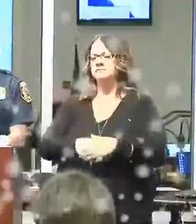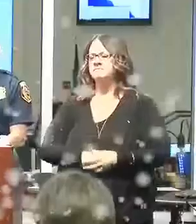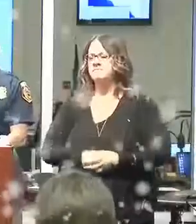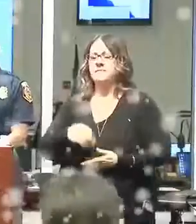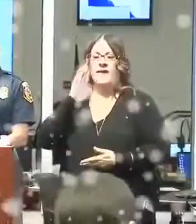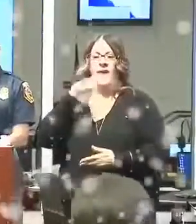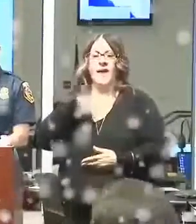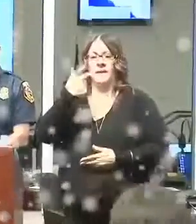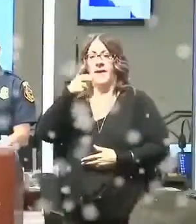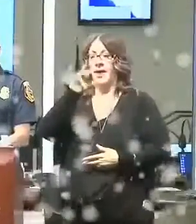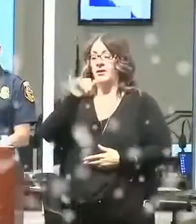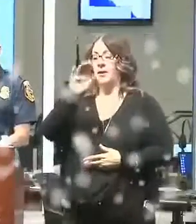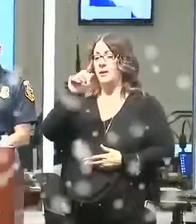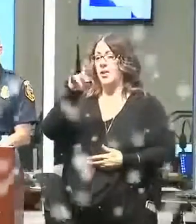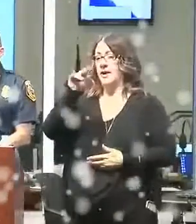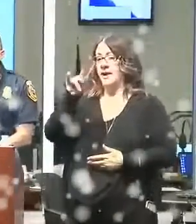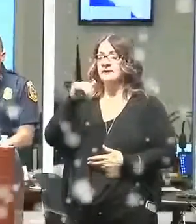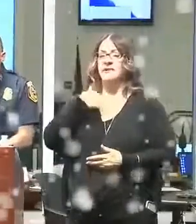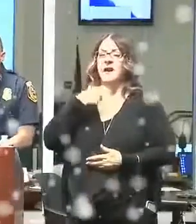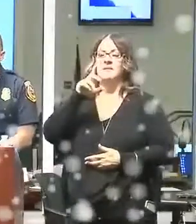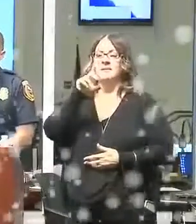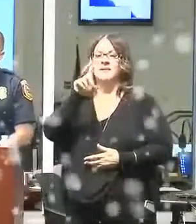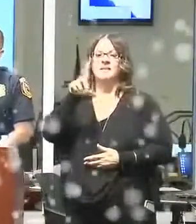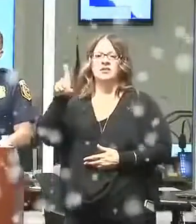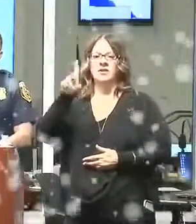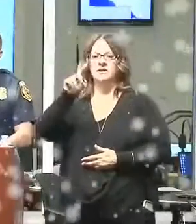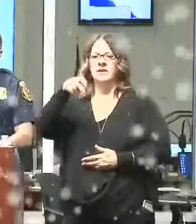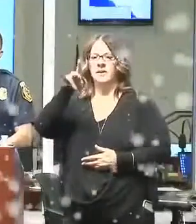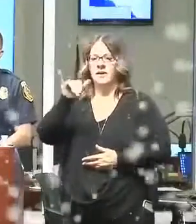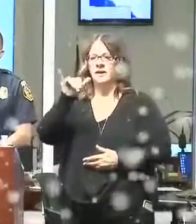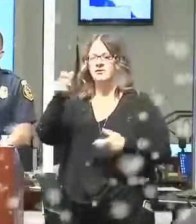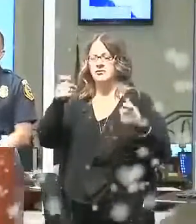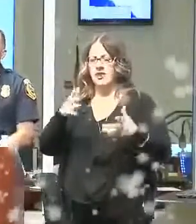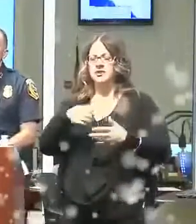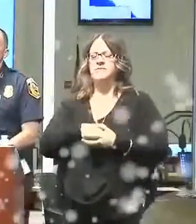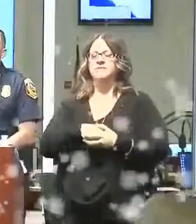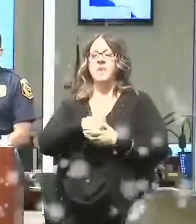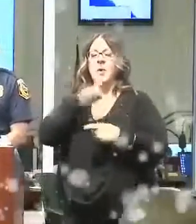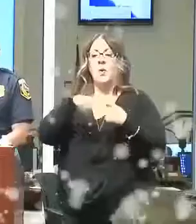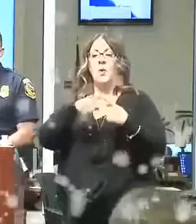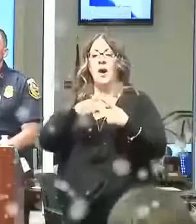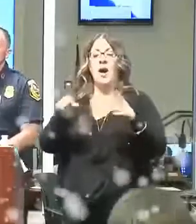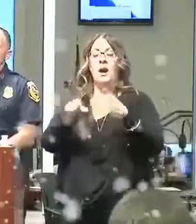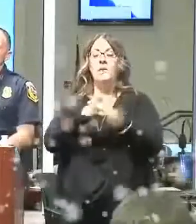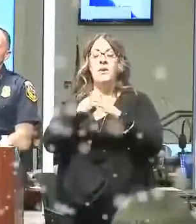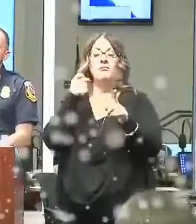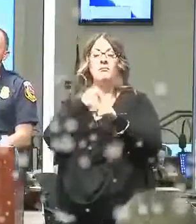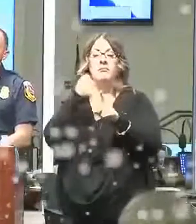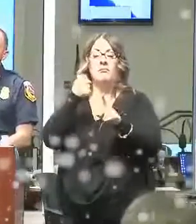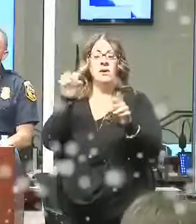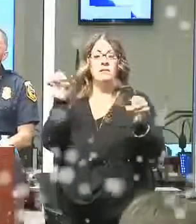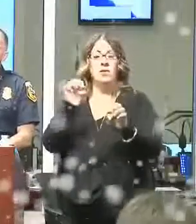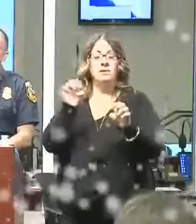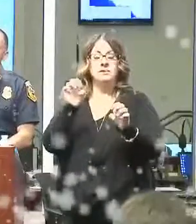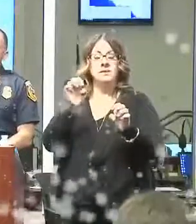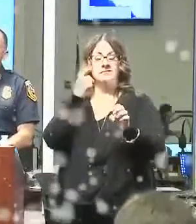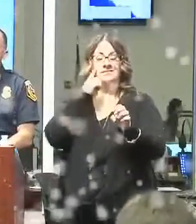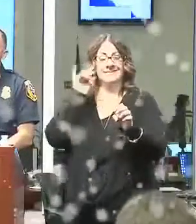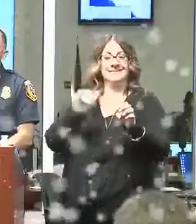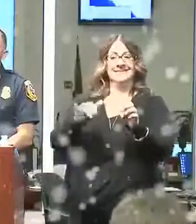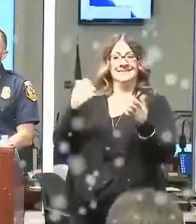Gary Bardini, Department of Water Resources Deputy Director. When you come into an emergency event like the one we just have here,